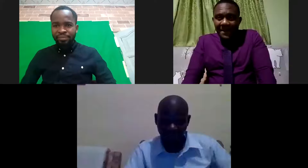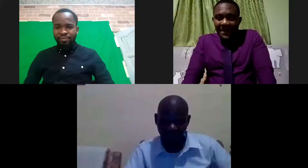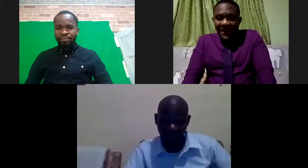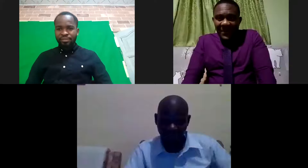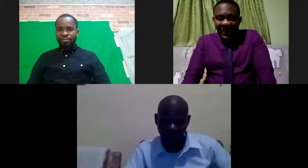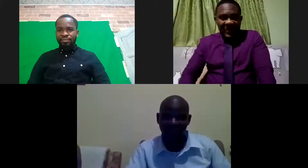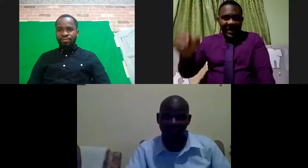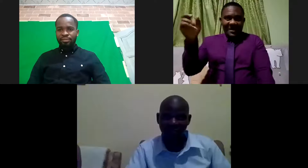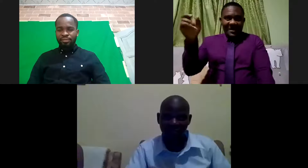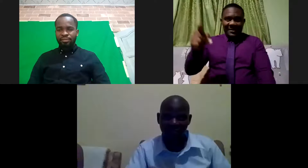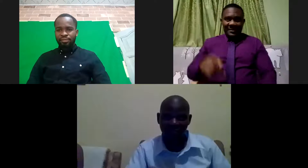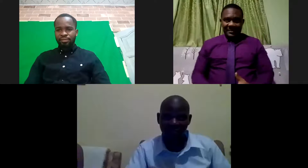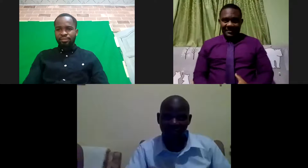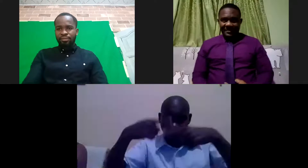Okay, okay, okay.